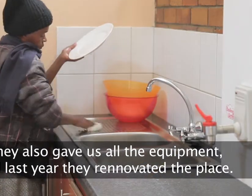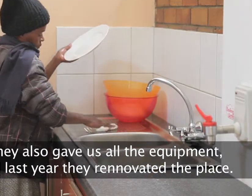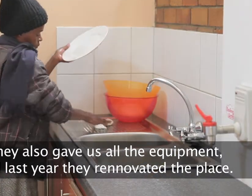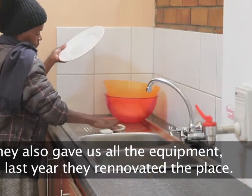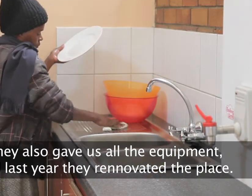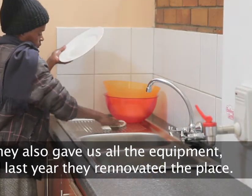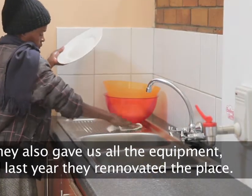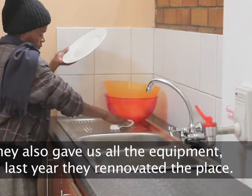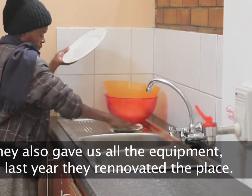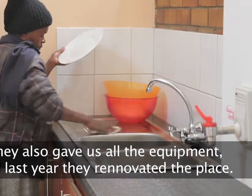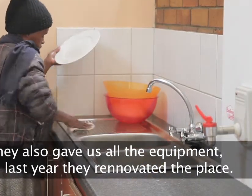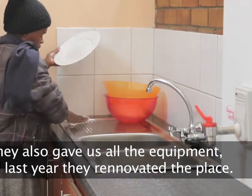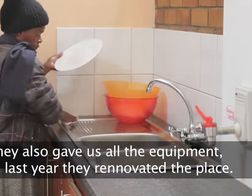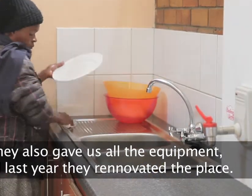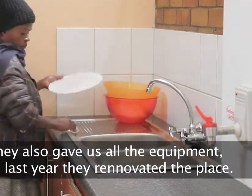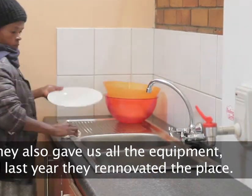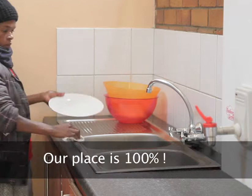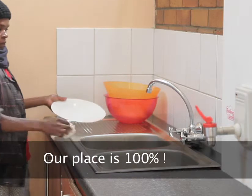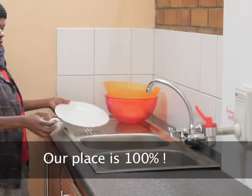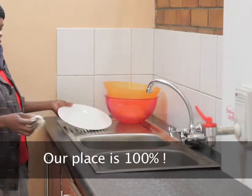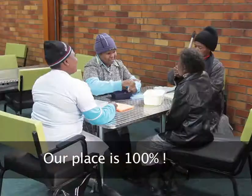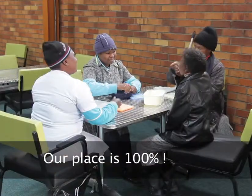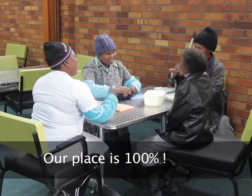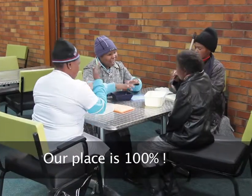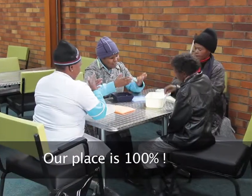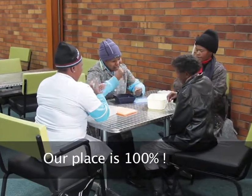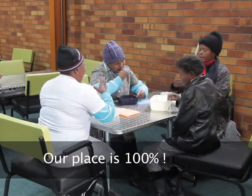renovated the place. Our place is 100%.